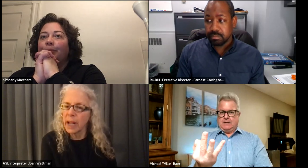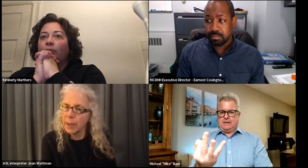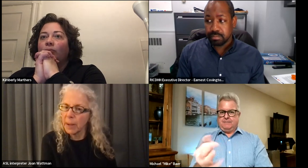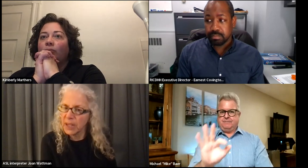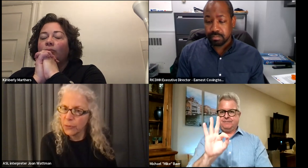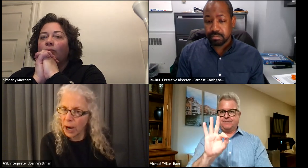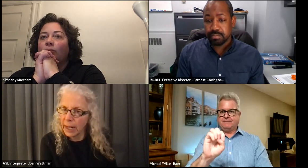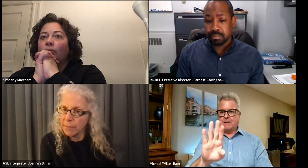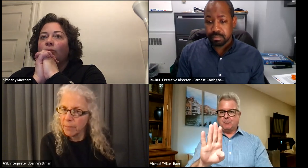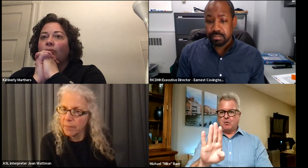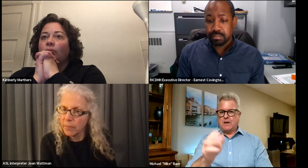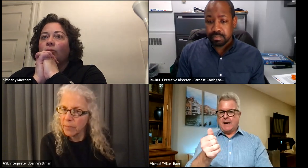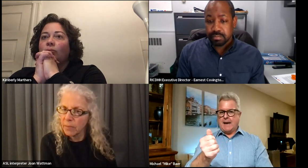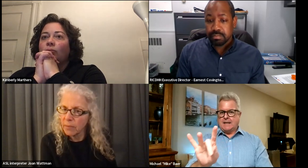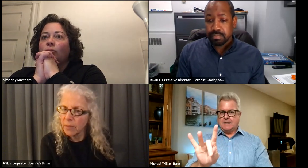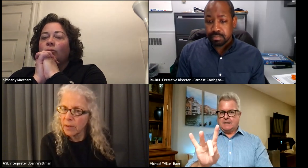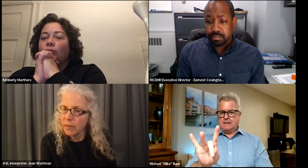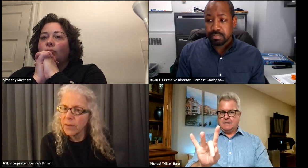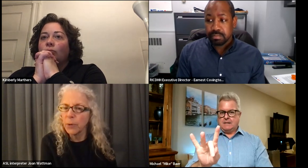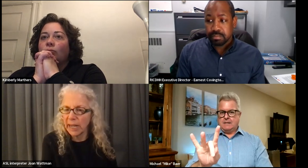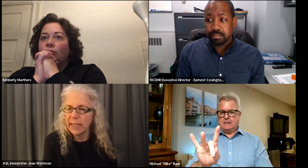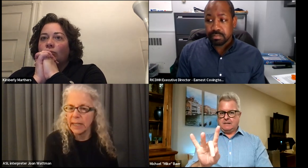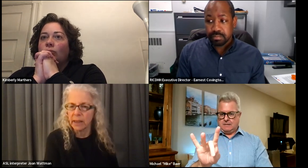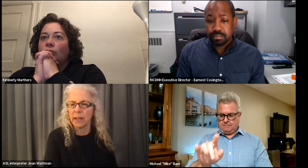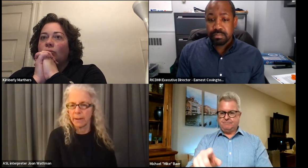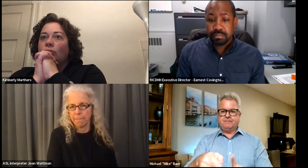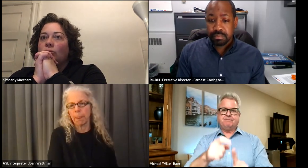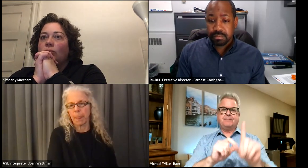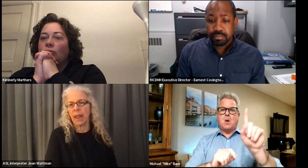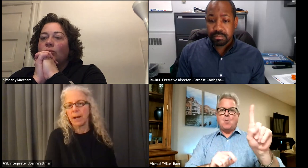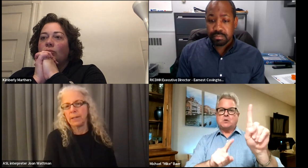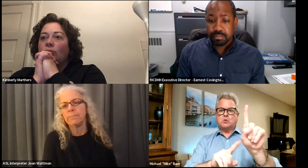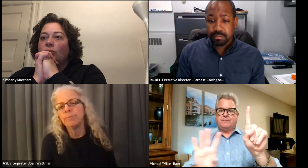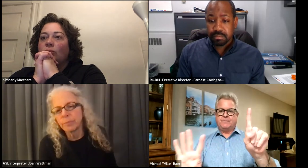There's one coming up this Friday, February 18th.